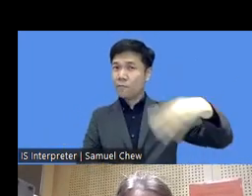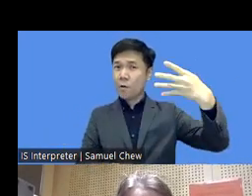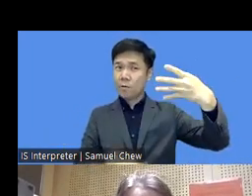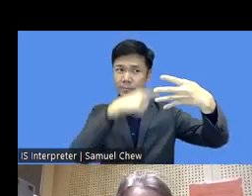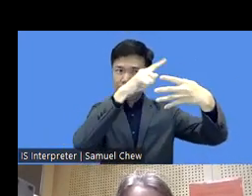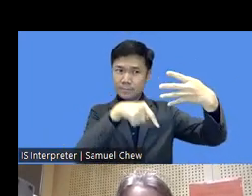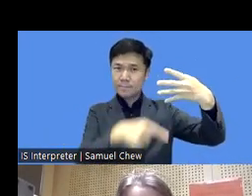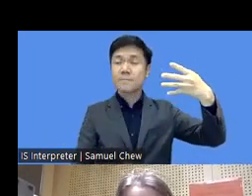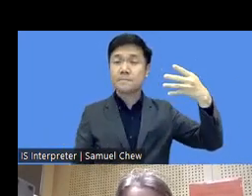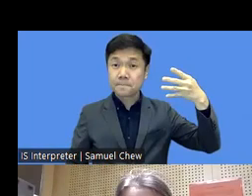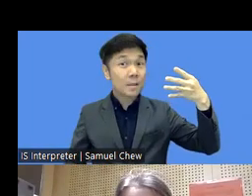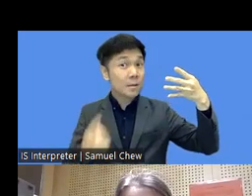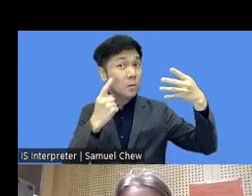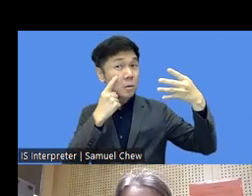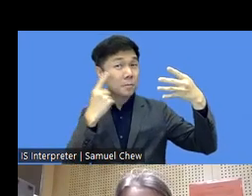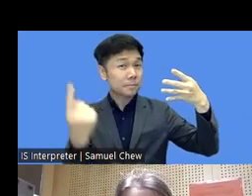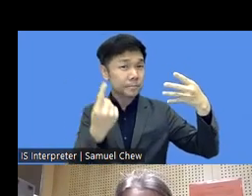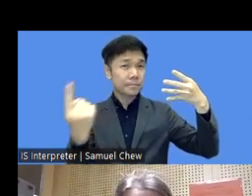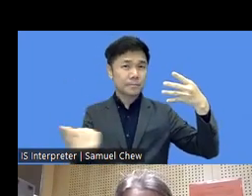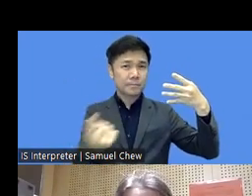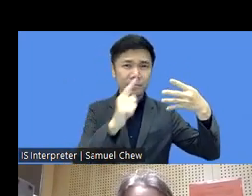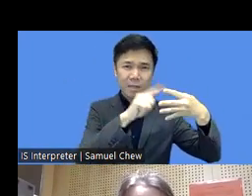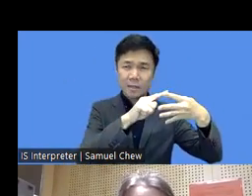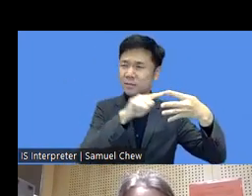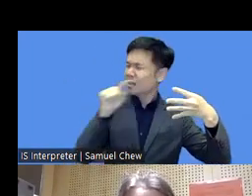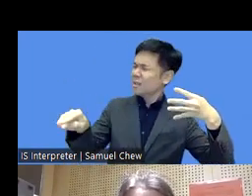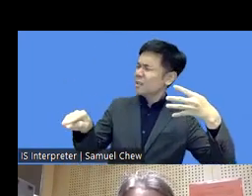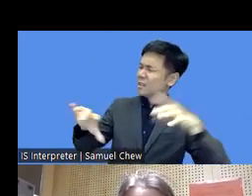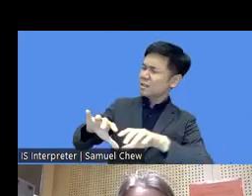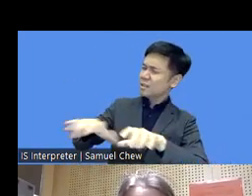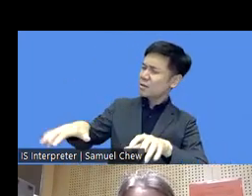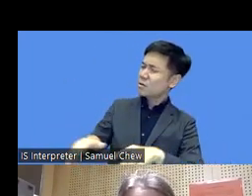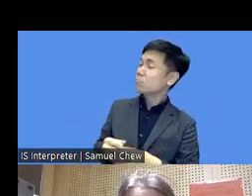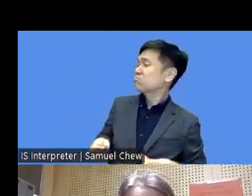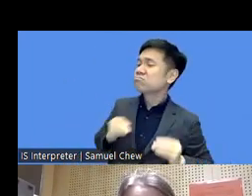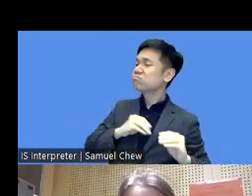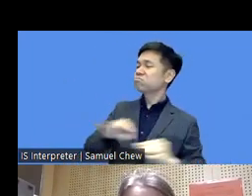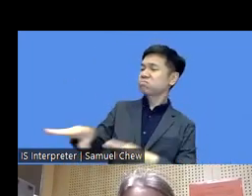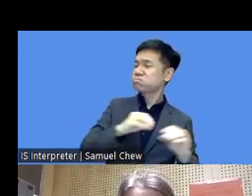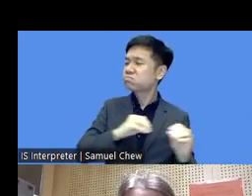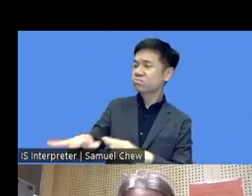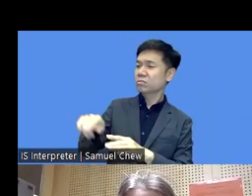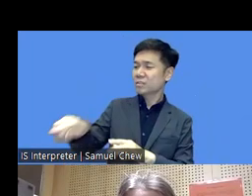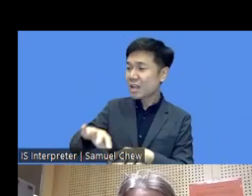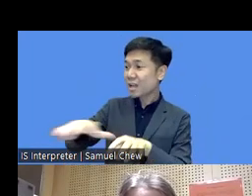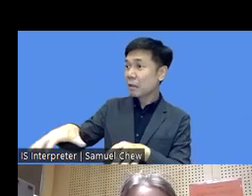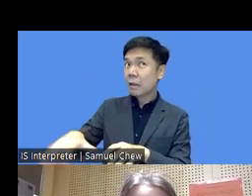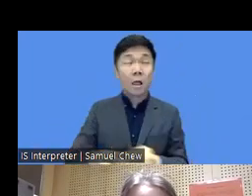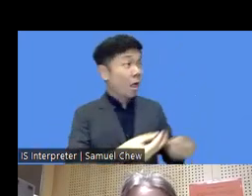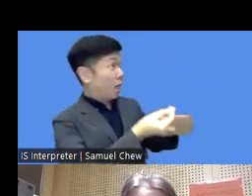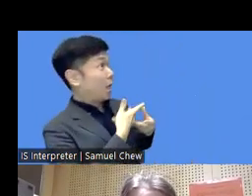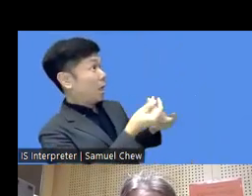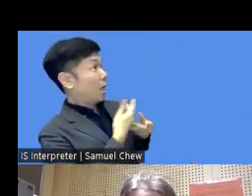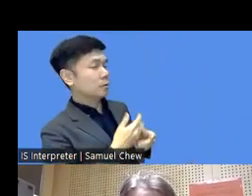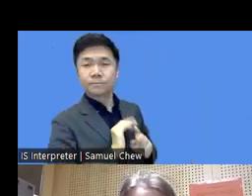first one is about objetivos claves. El primer era bajar las presiones en los países anfitriones.